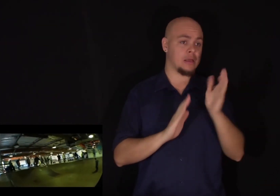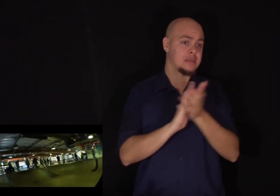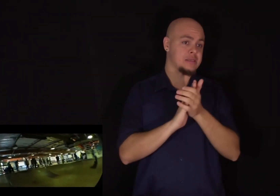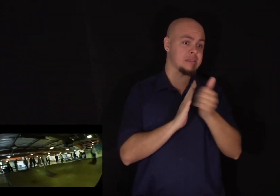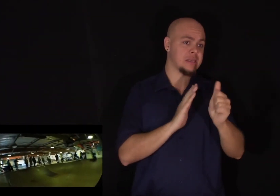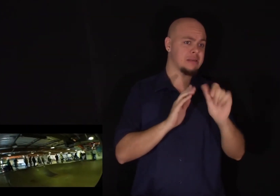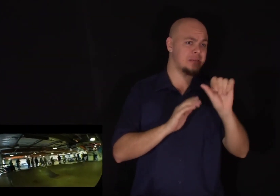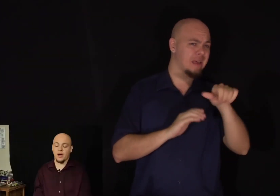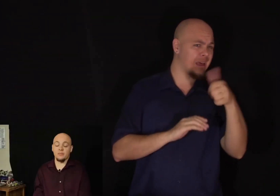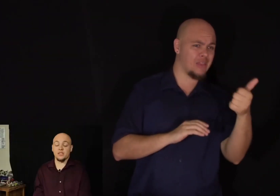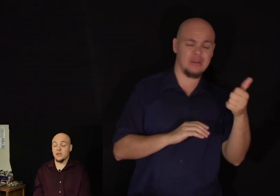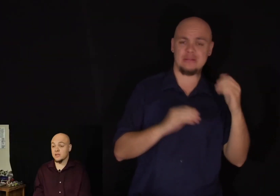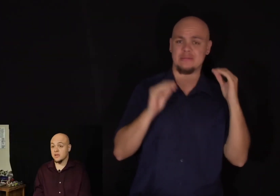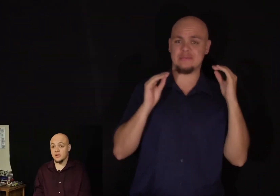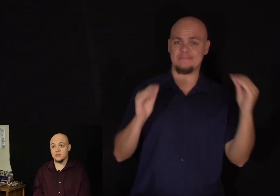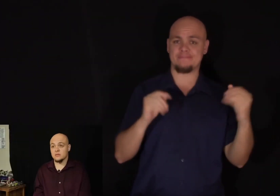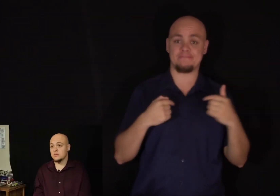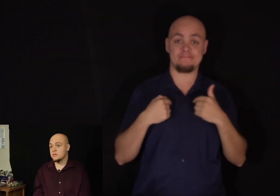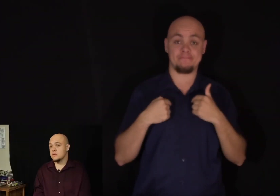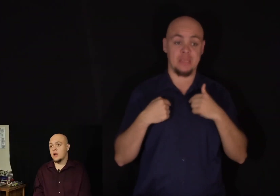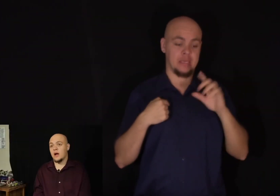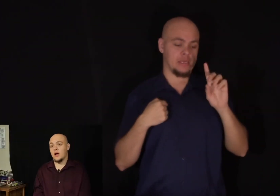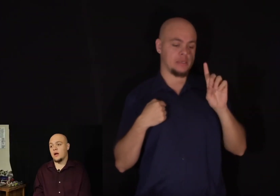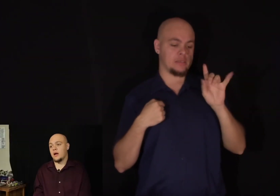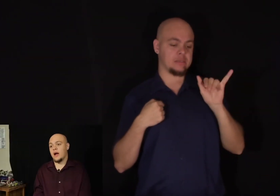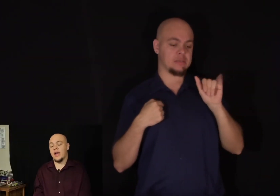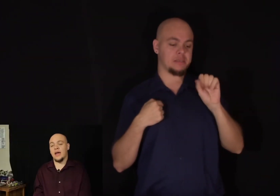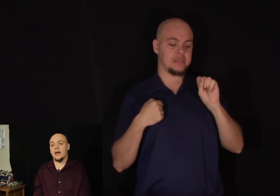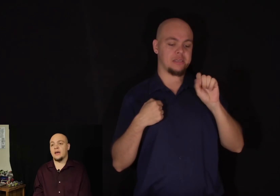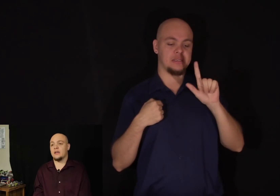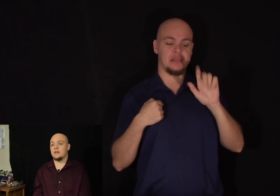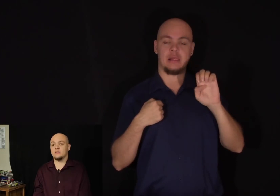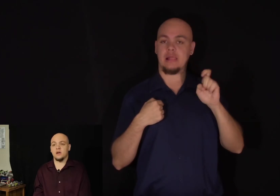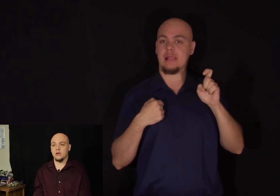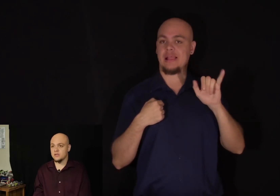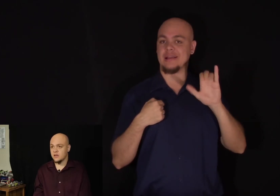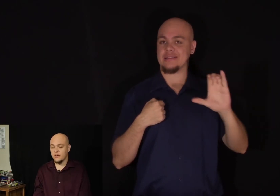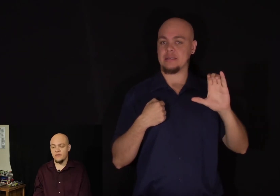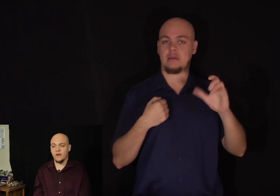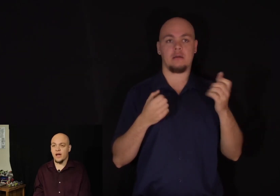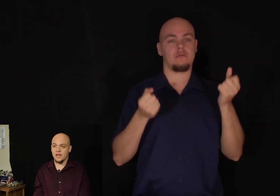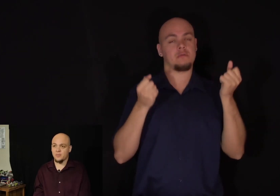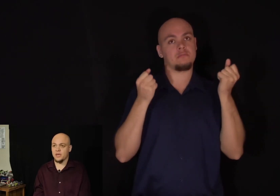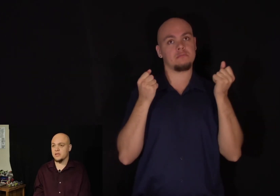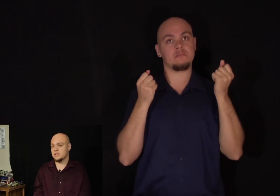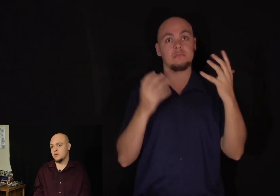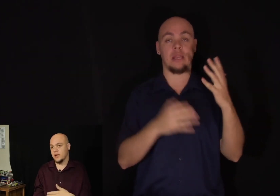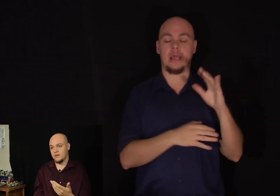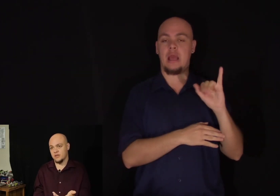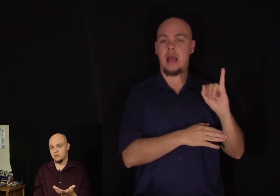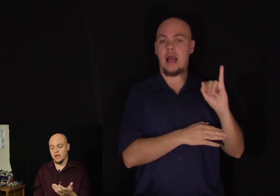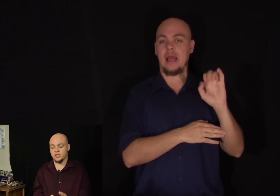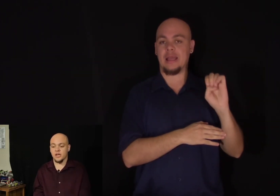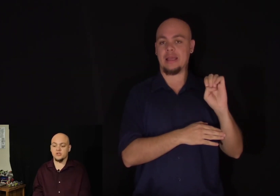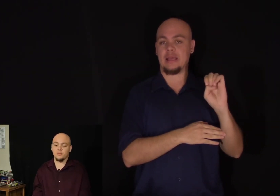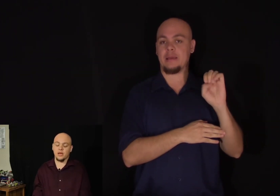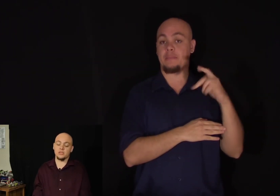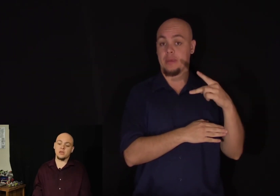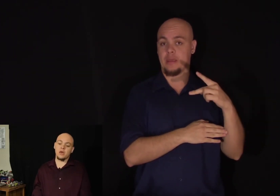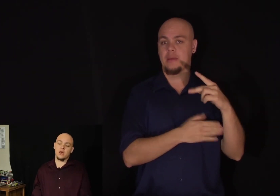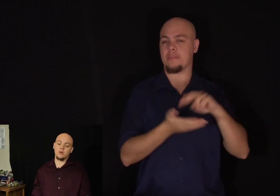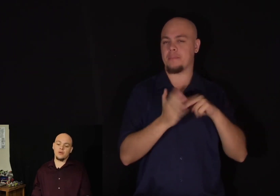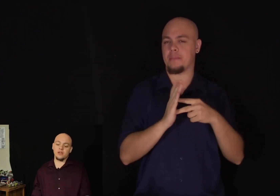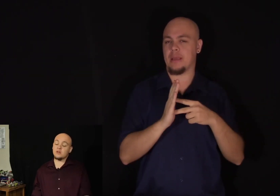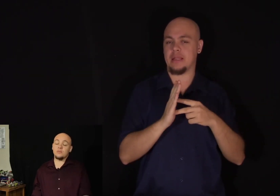that. I'm dyslexic. I had tons of IEPs, so individual education